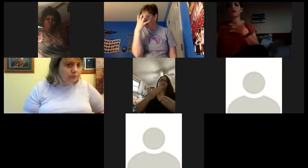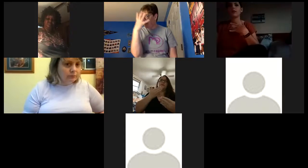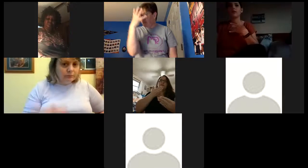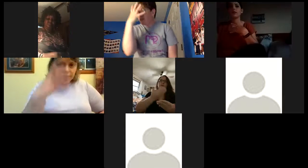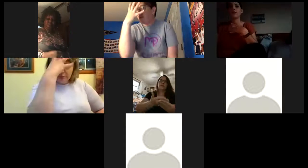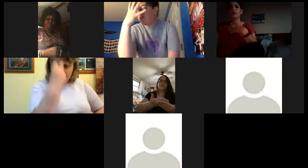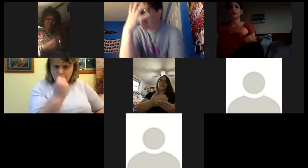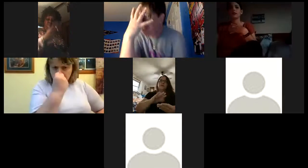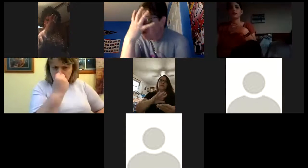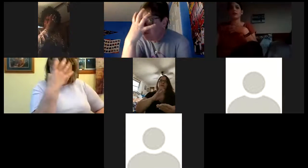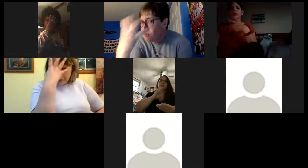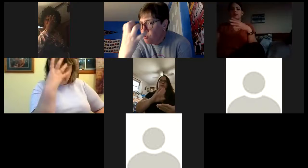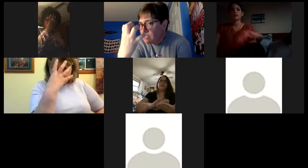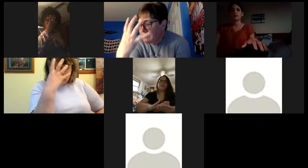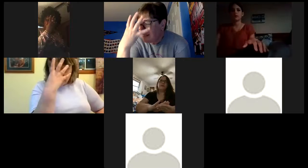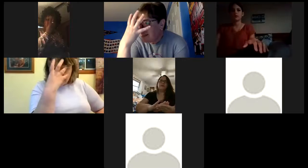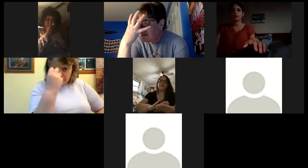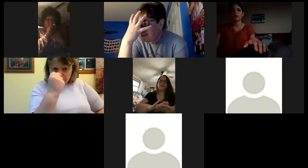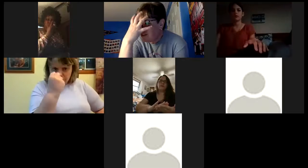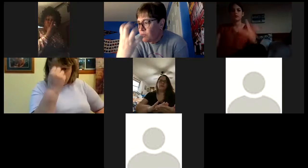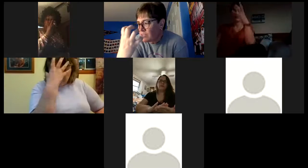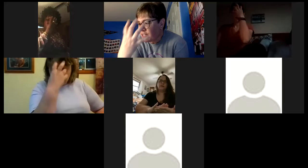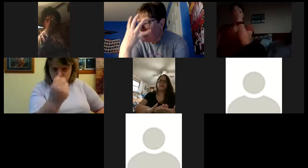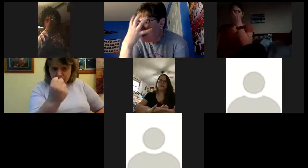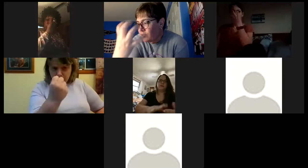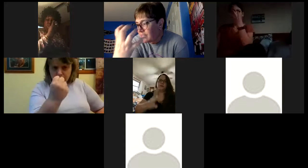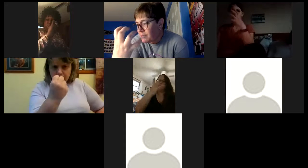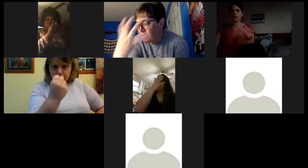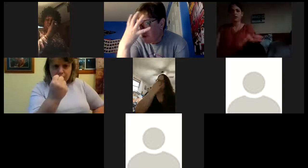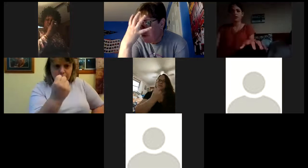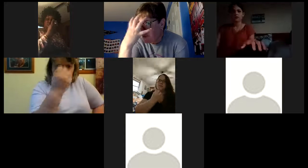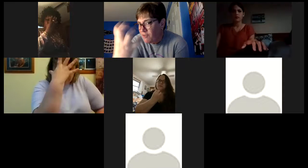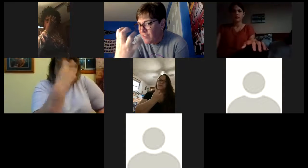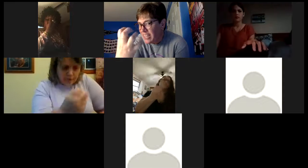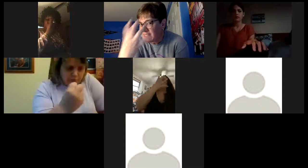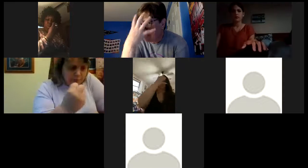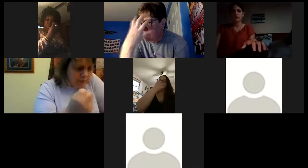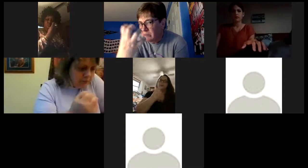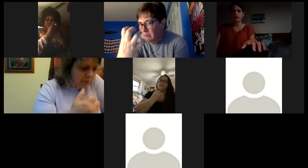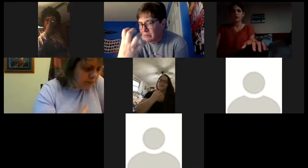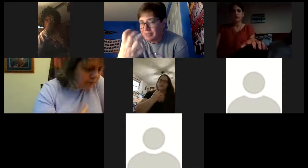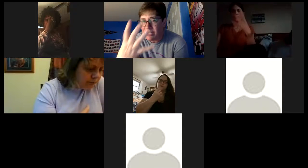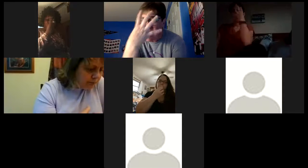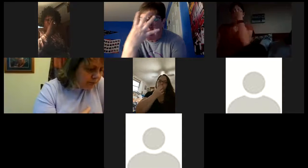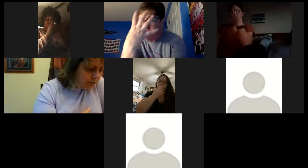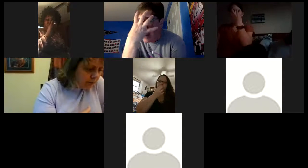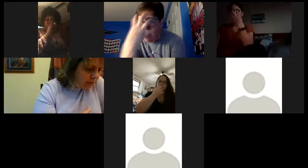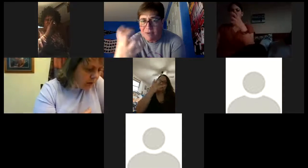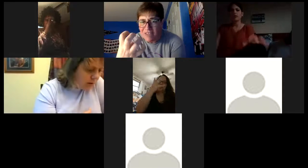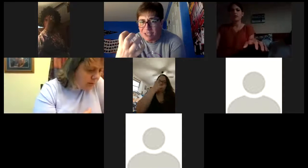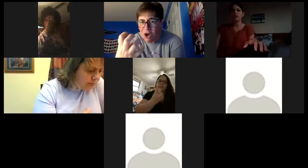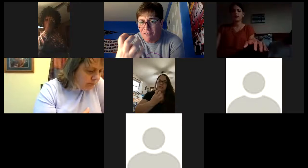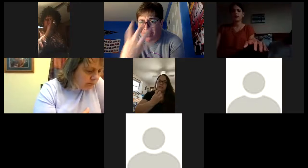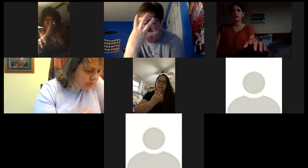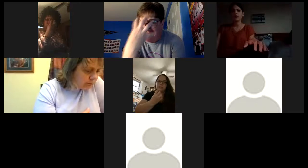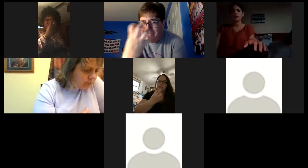like you're pulling, it's almost like you're pulling something away from your face, like you're taking your happy